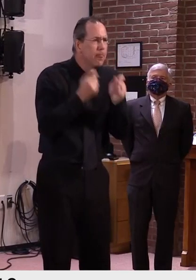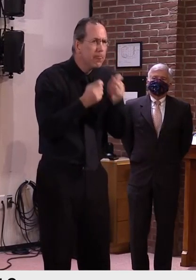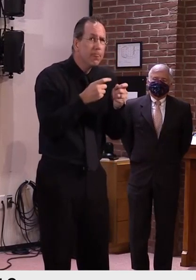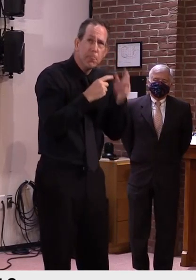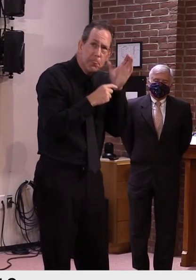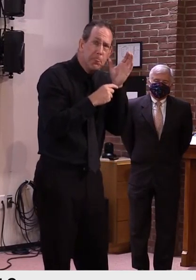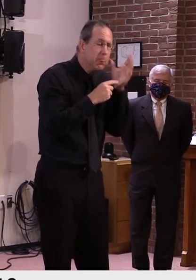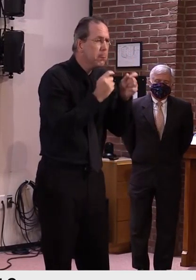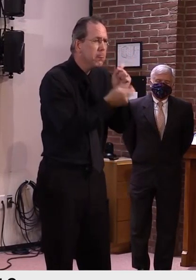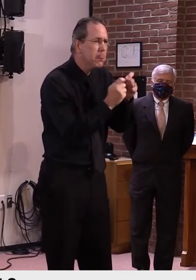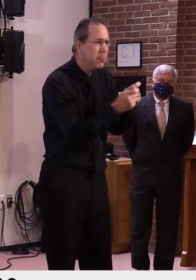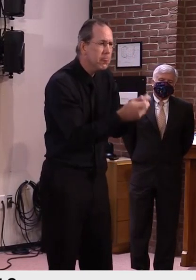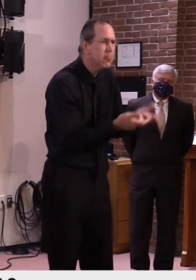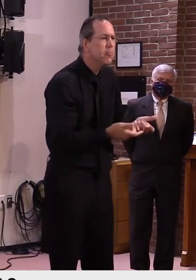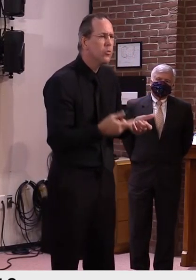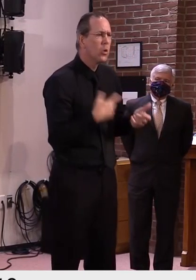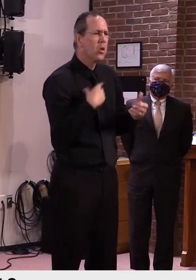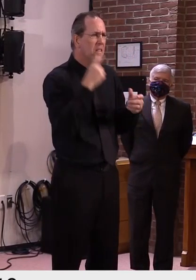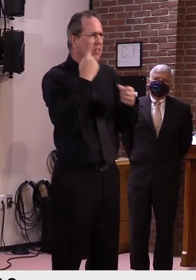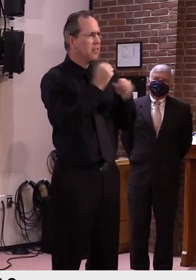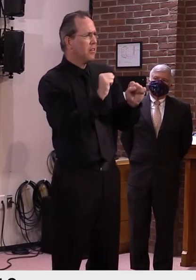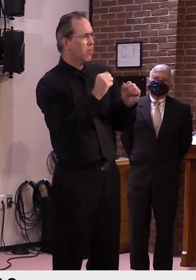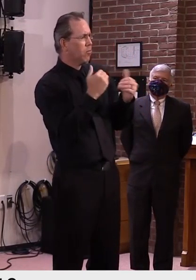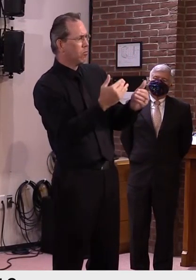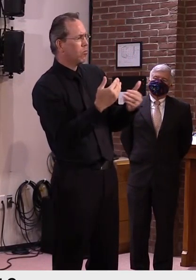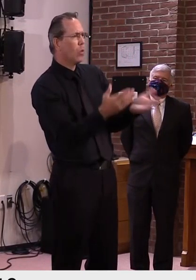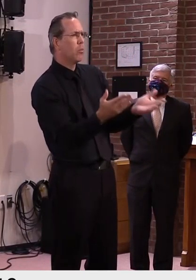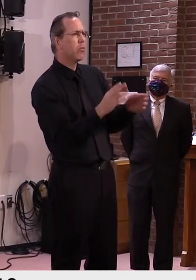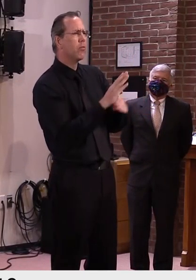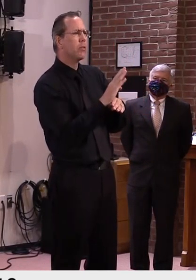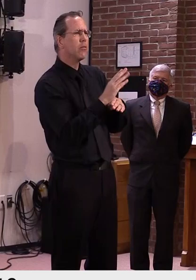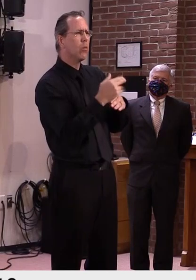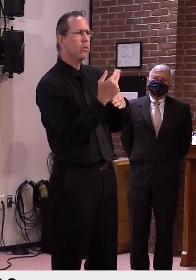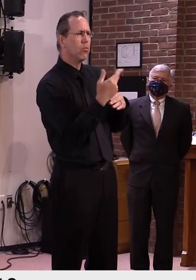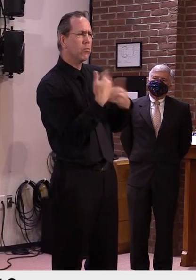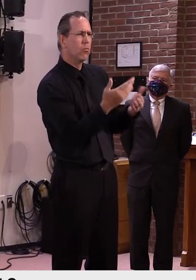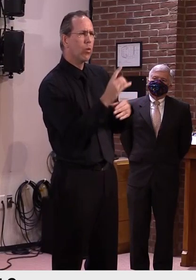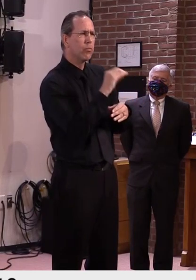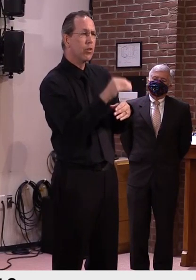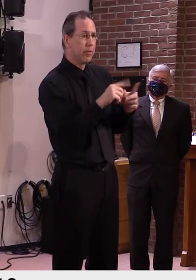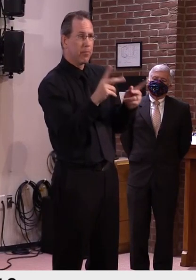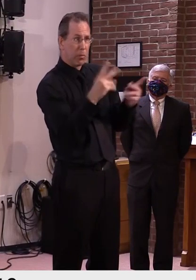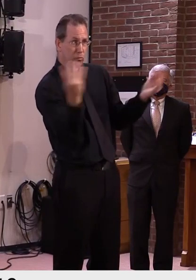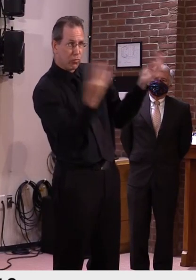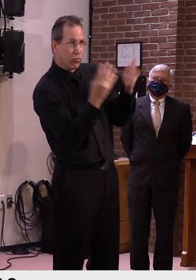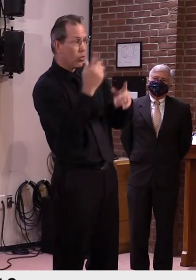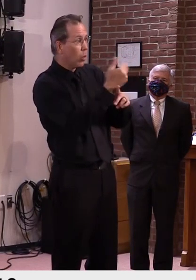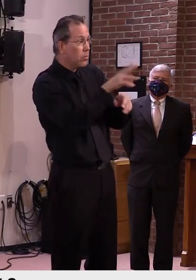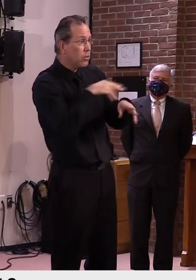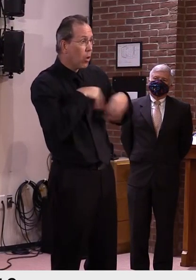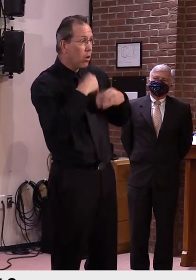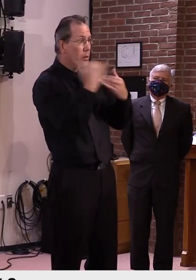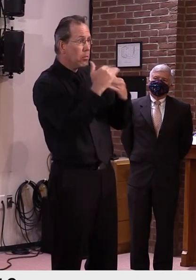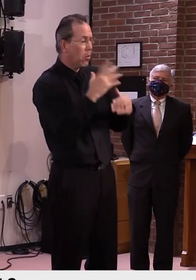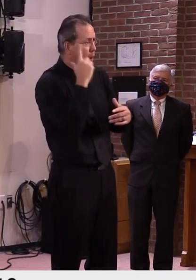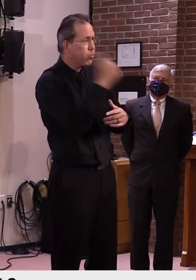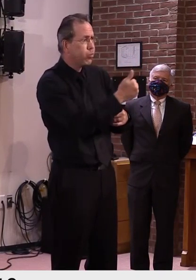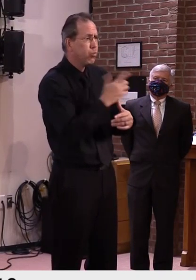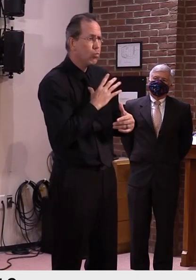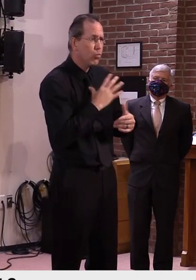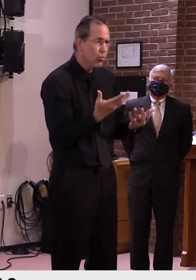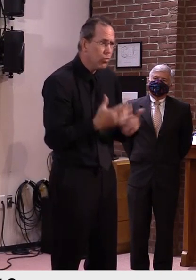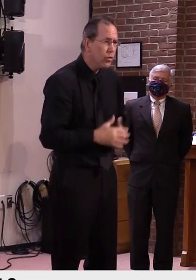an approach that was safe. So that's why we continue to do so, with the economic disadvantage